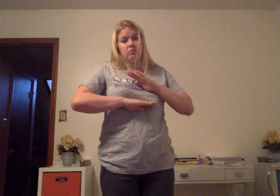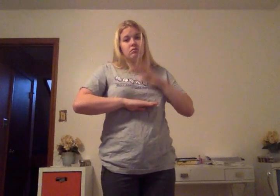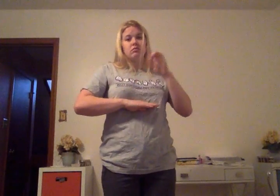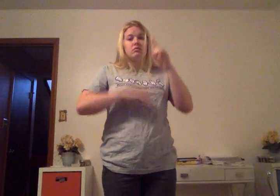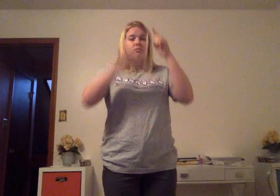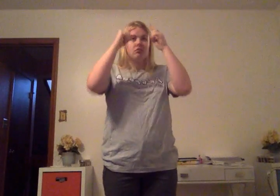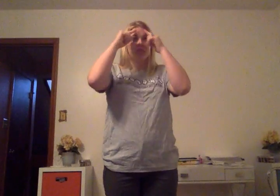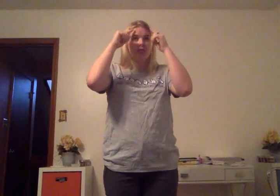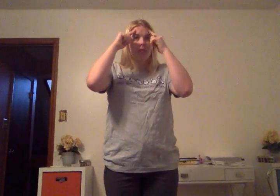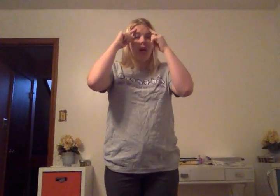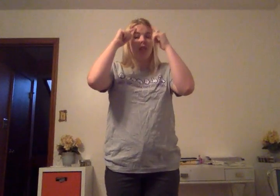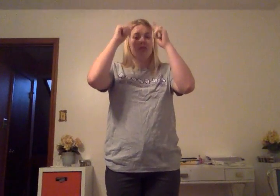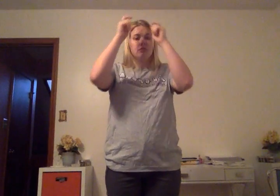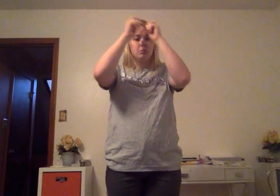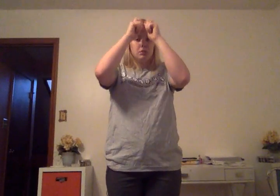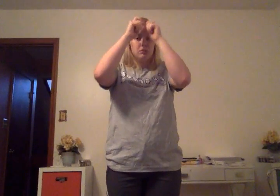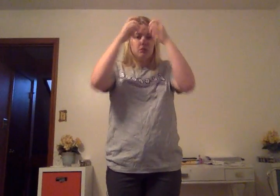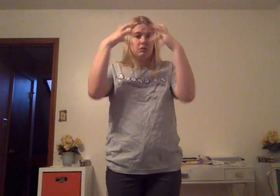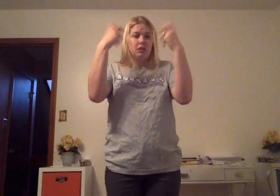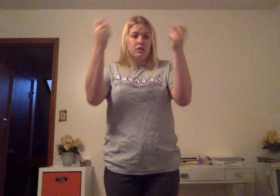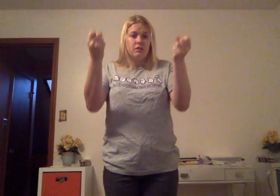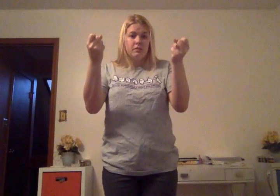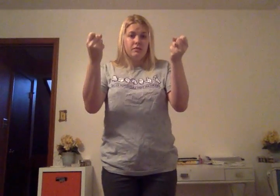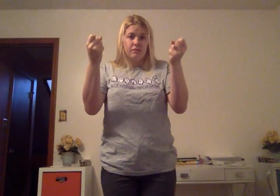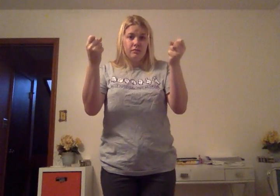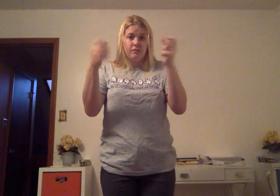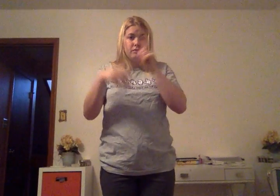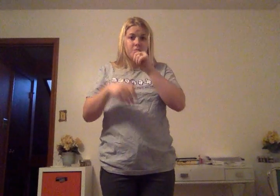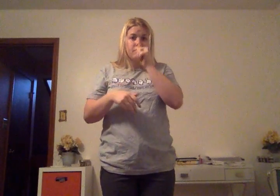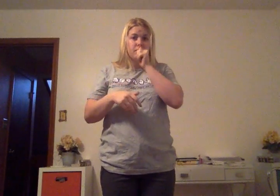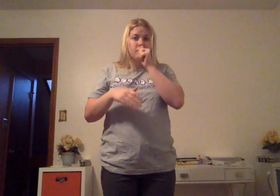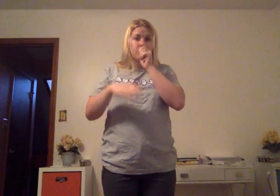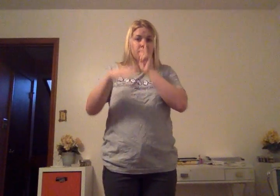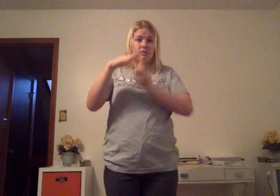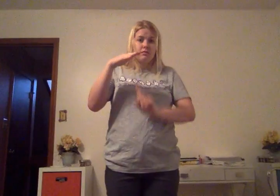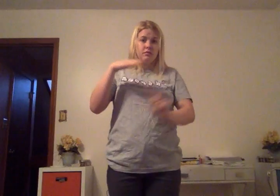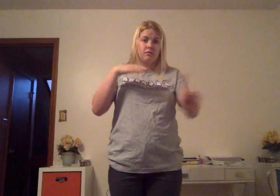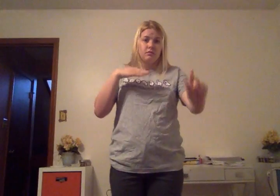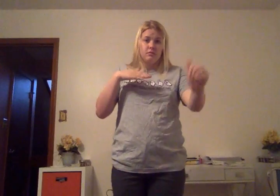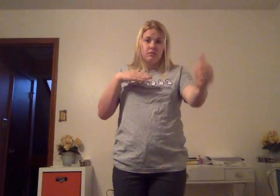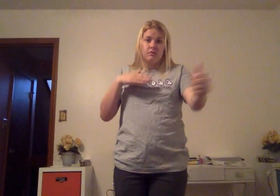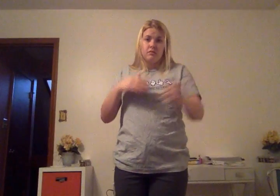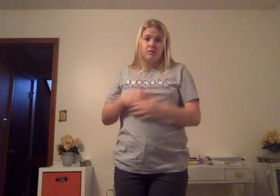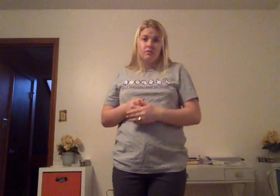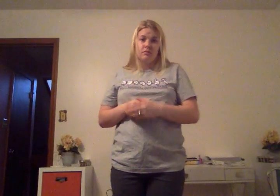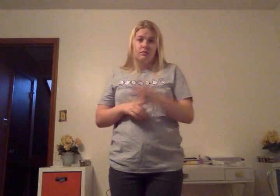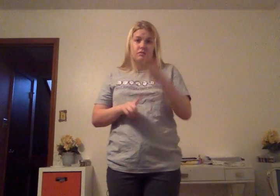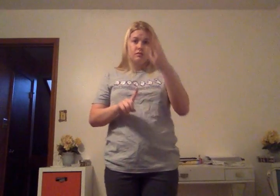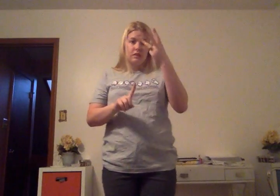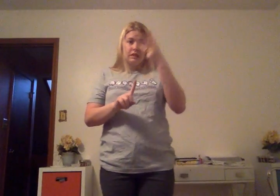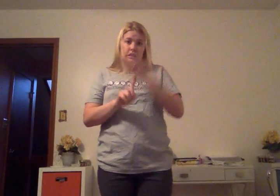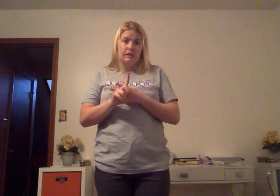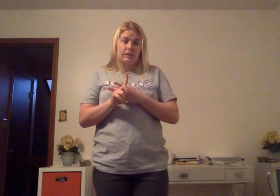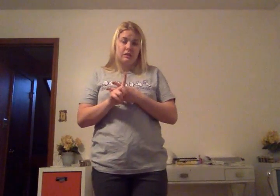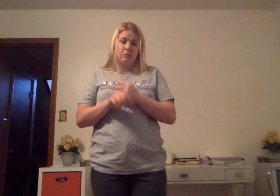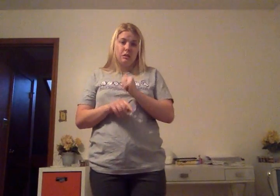right, be healthy. I removed myself from everyone in my life. I went 6 months without speaking. Yeah, and